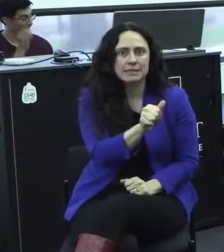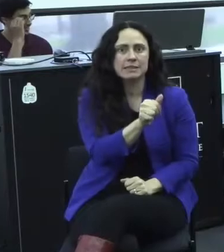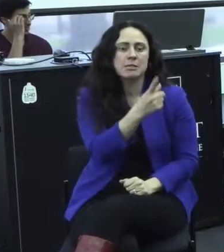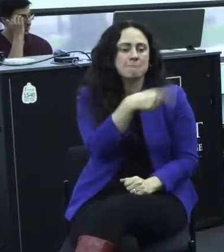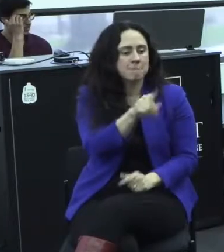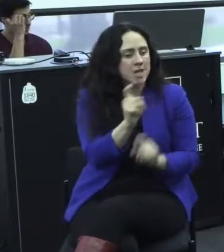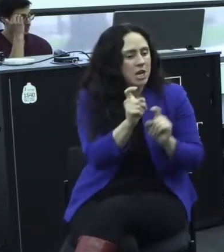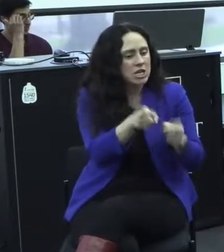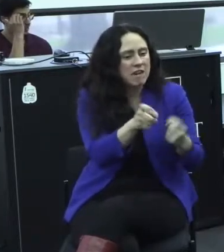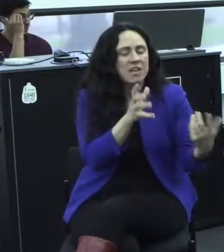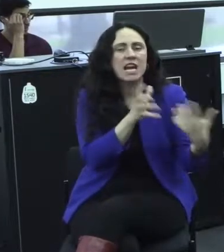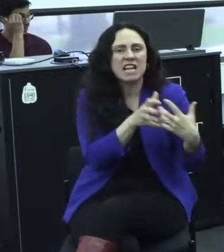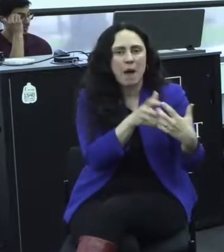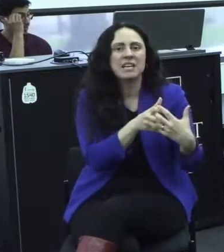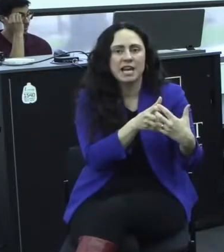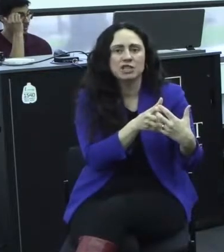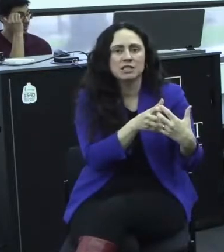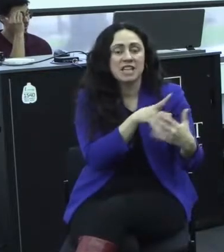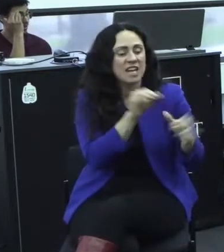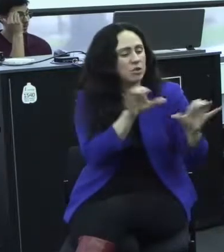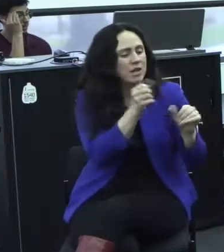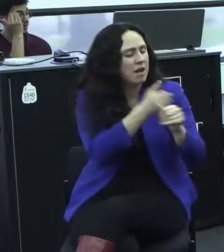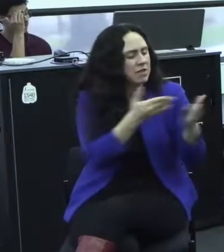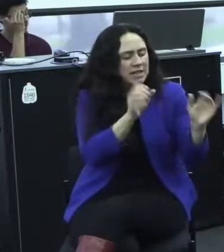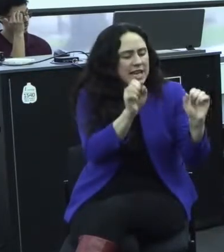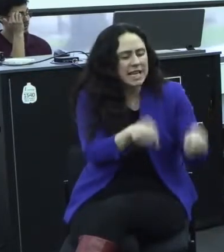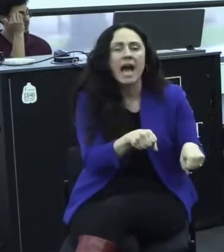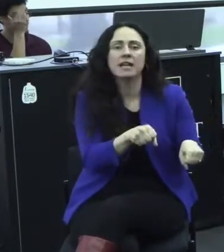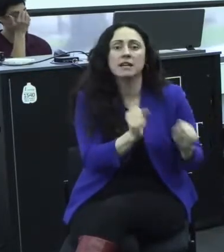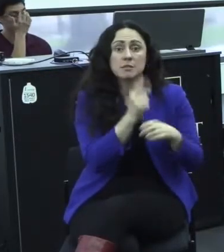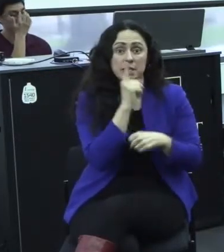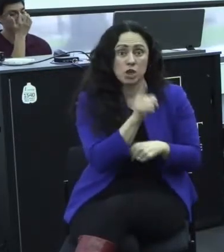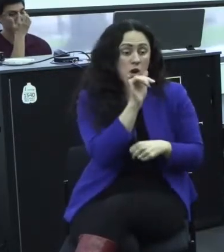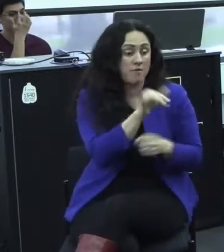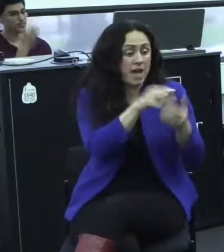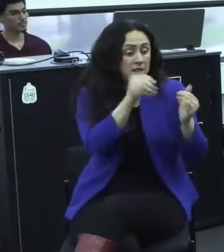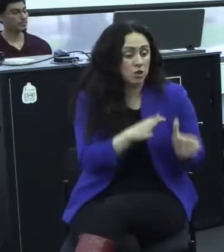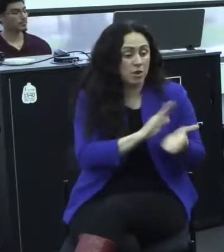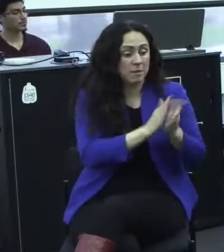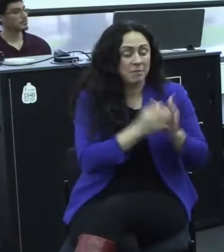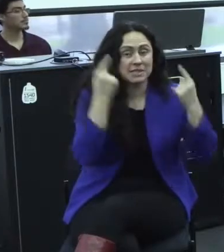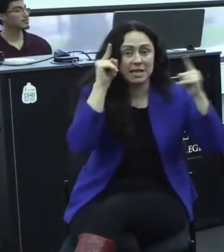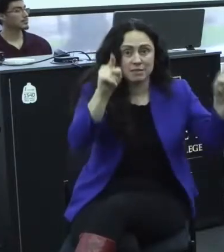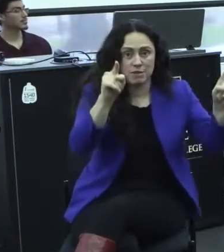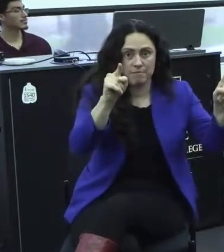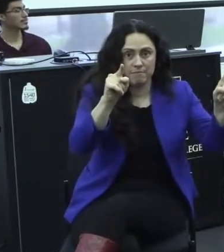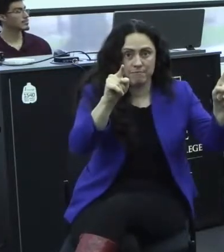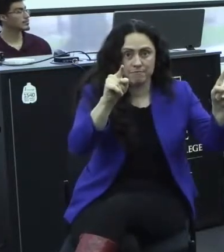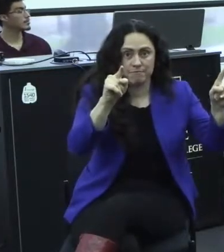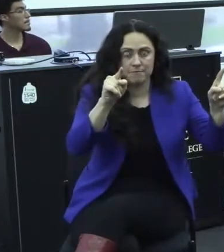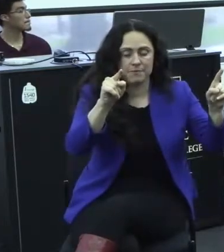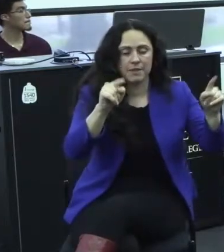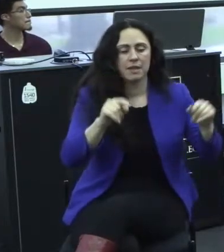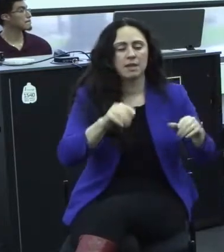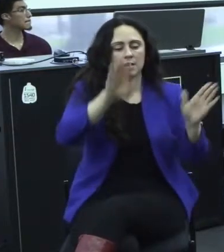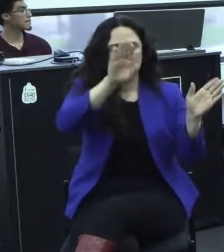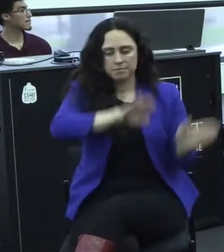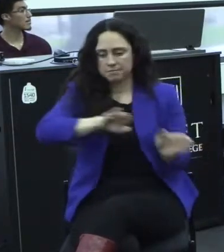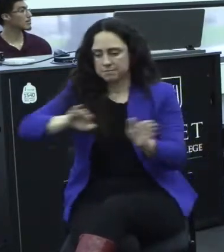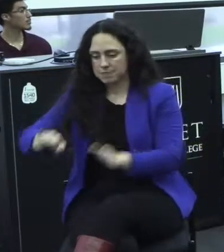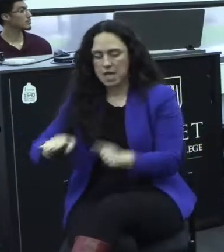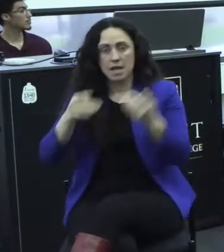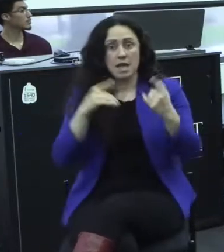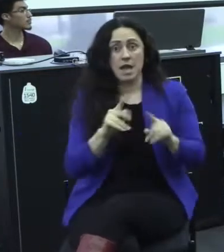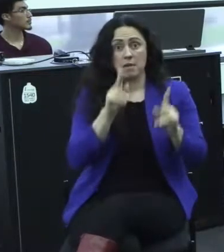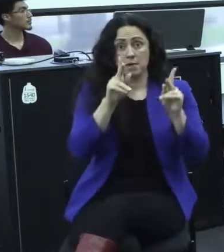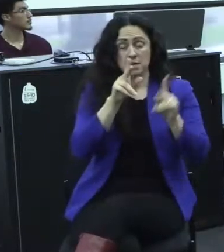given their accommodations and are doing everything they can to ensure that students are successful. When an individual turns the age of 18